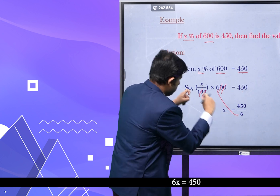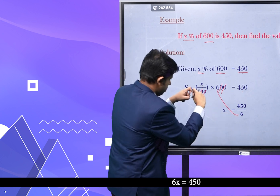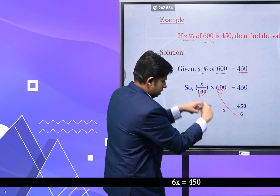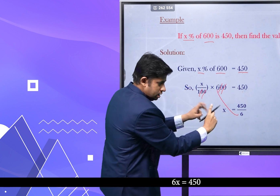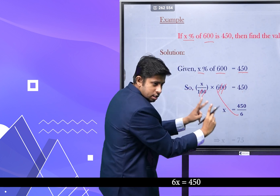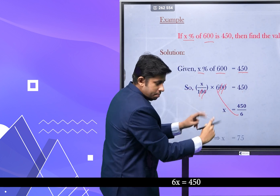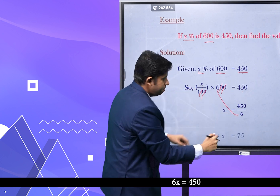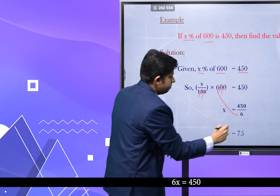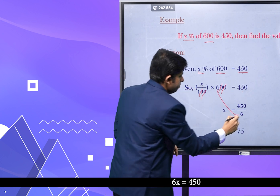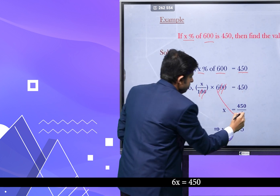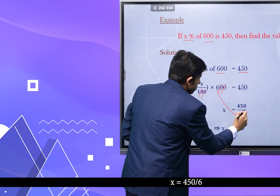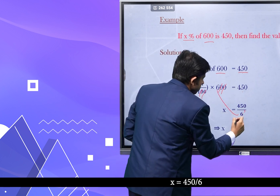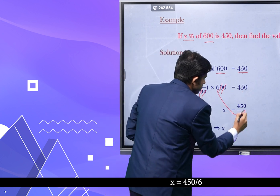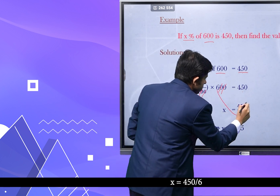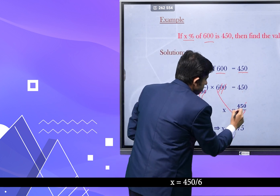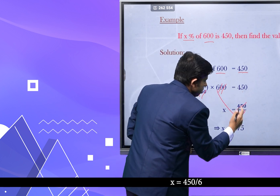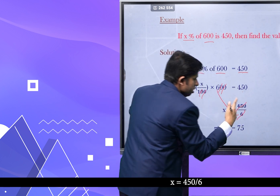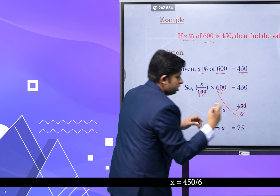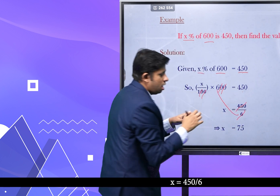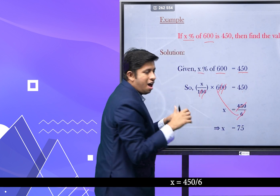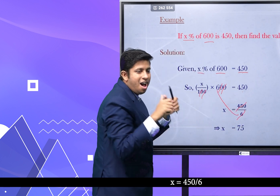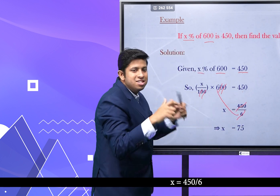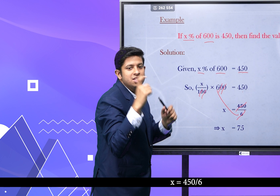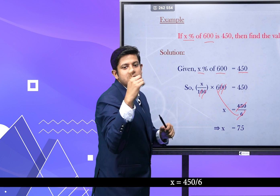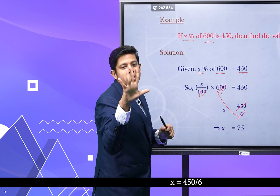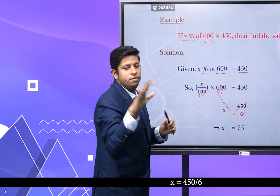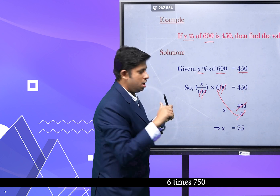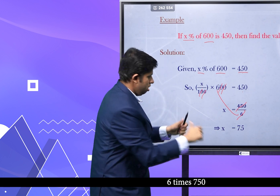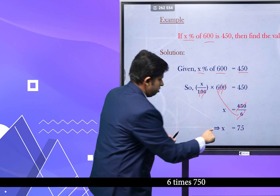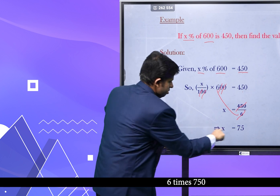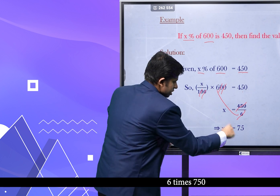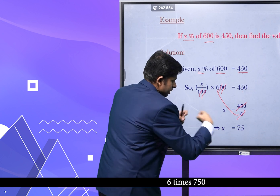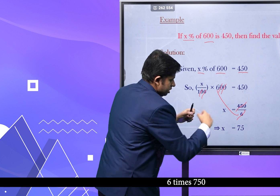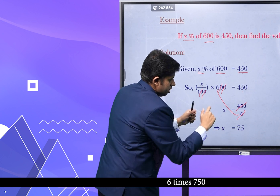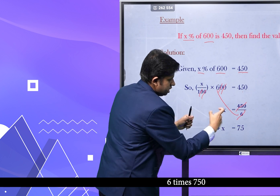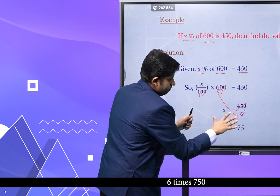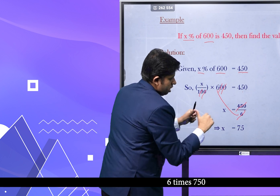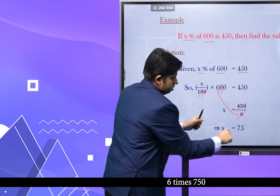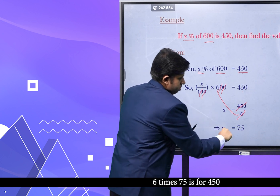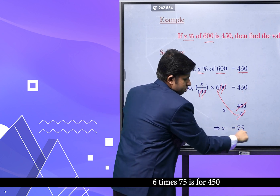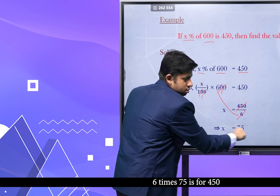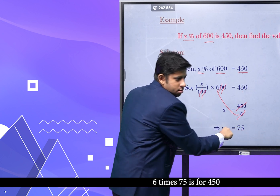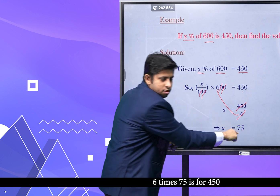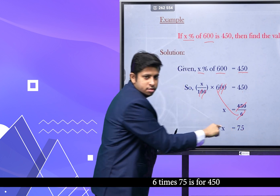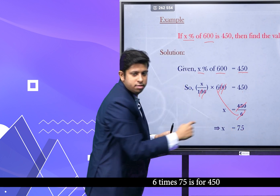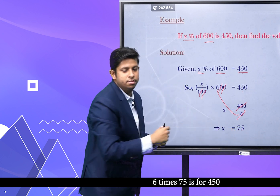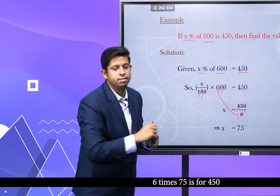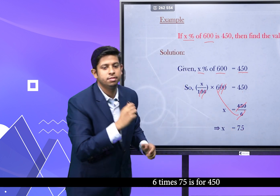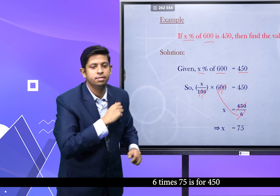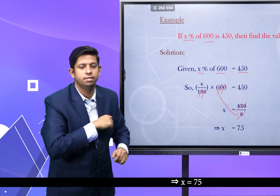6x is equals to 450, x is equals to 450 by 6, 6 times 750, 6 times 75 is 450,